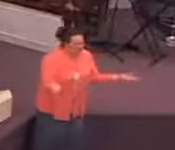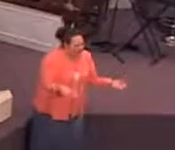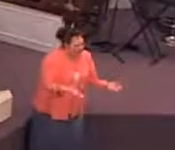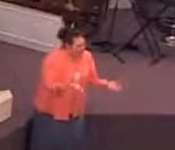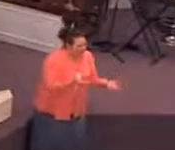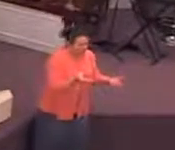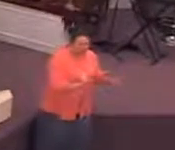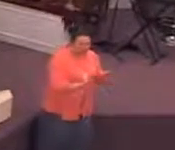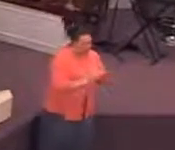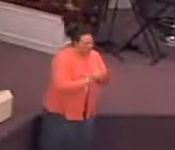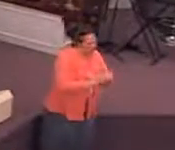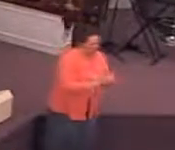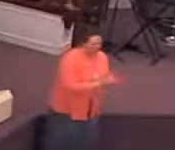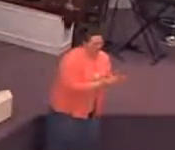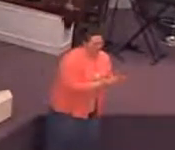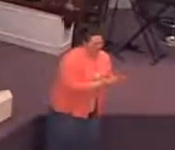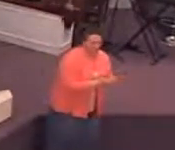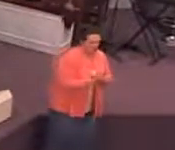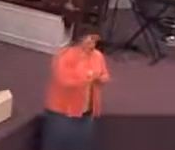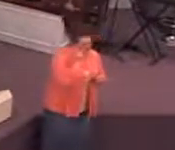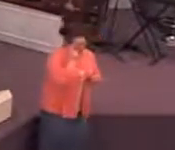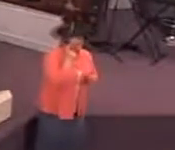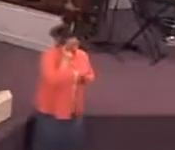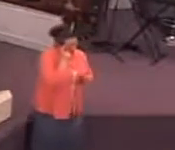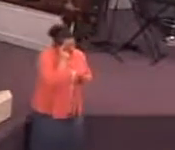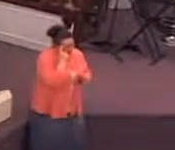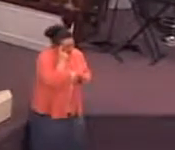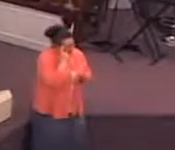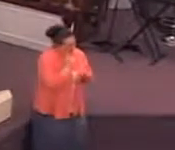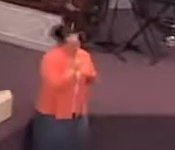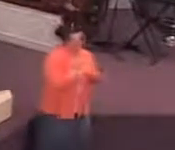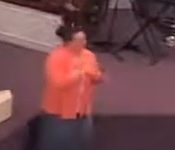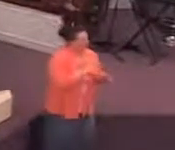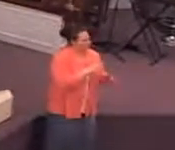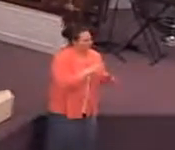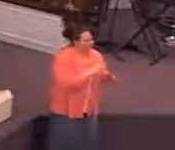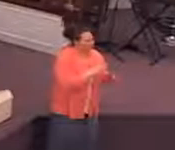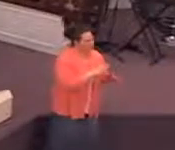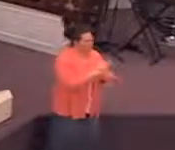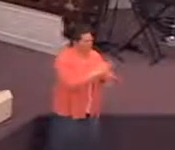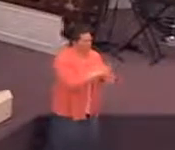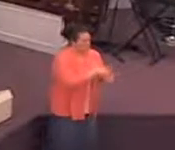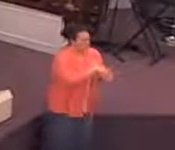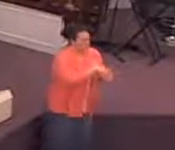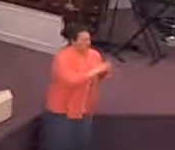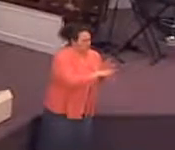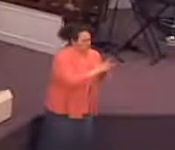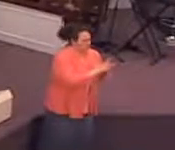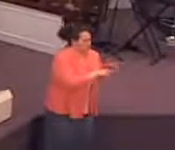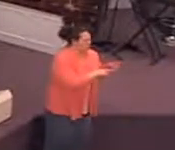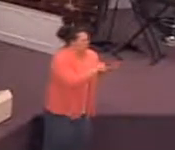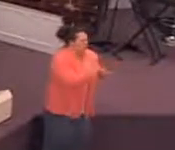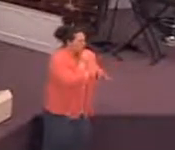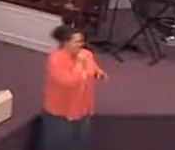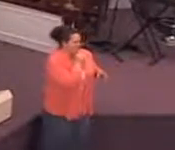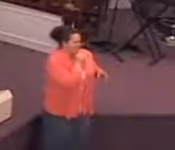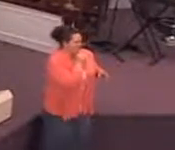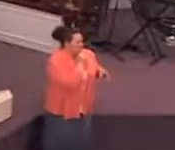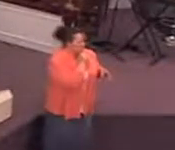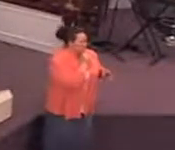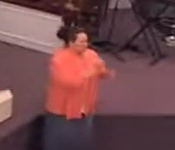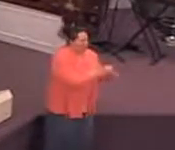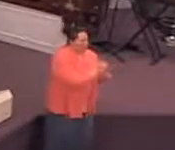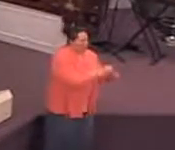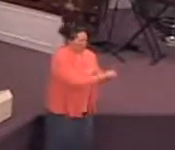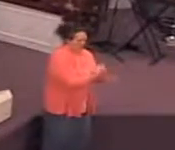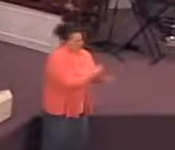think that people that live in the upper class have some very serious problems that they have to deal with in violence. Well, we